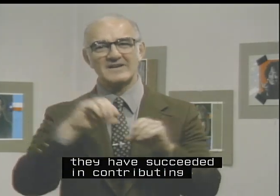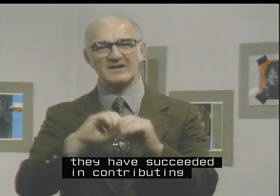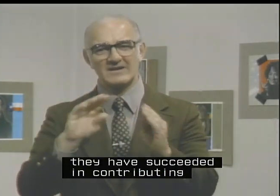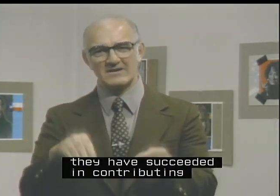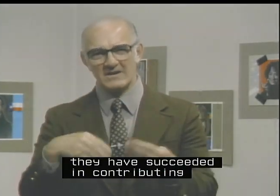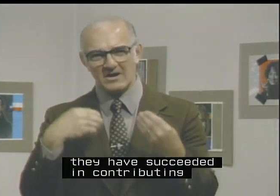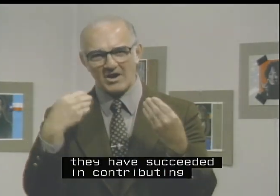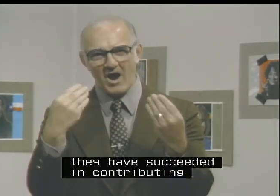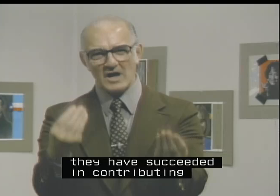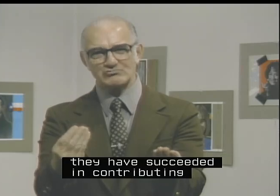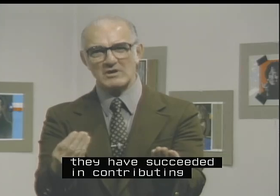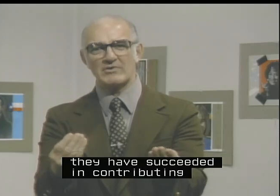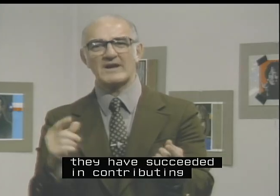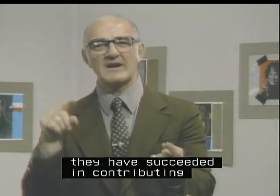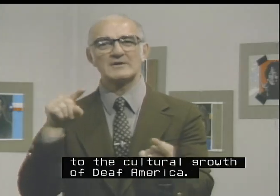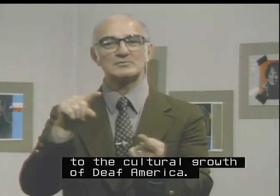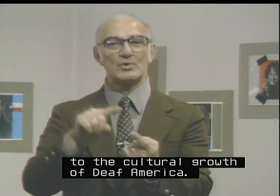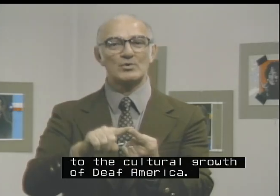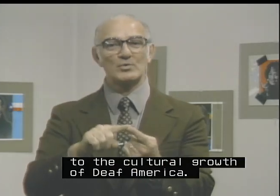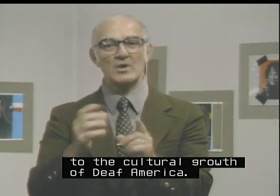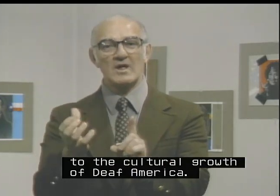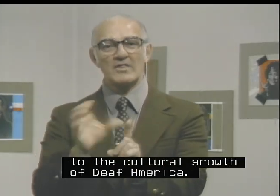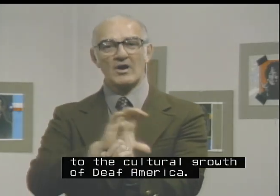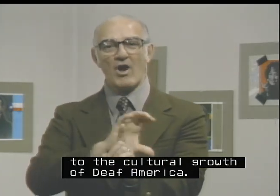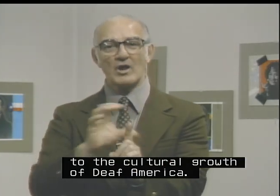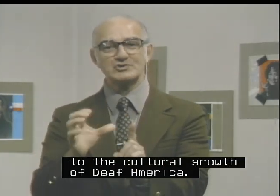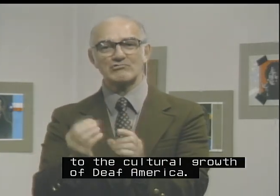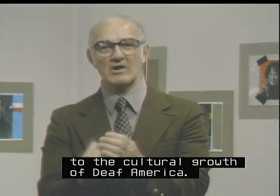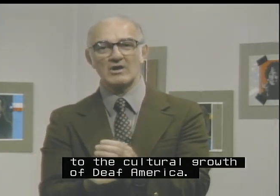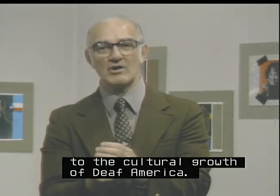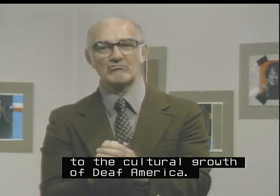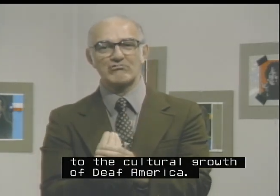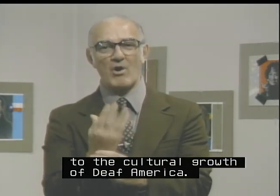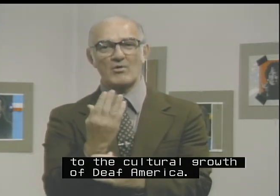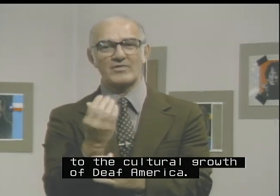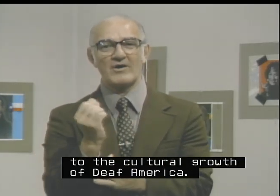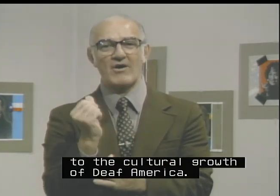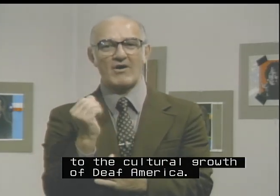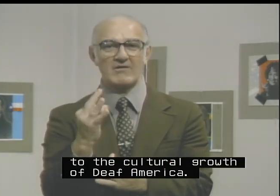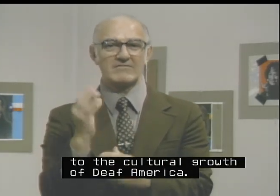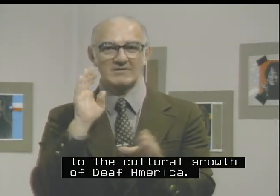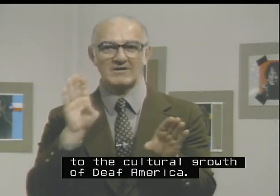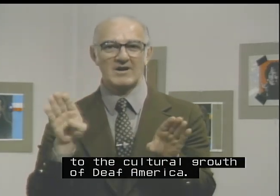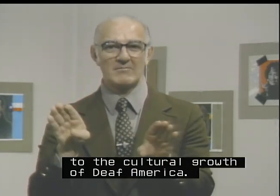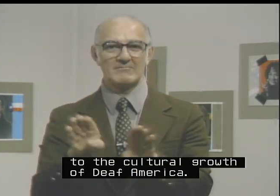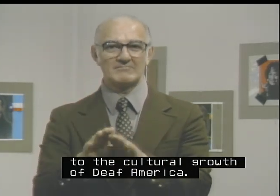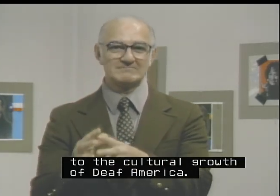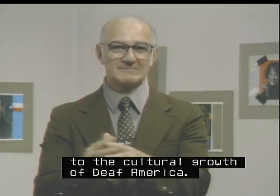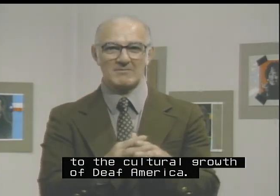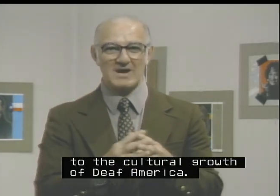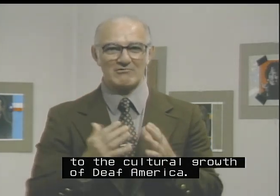in contributing to the cultural growth of America.